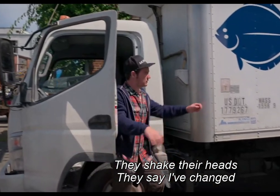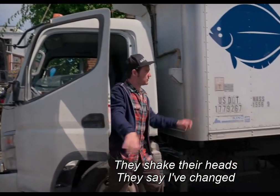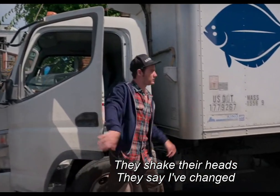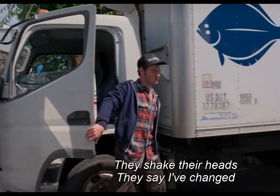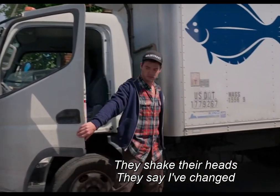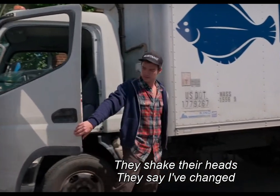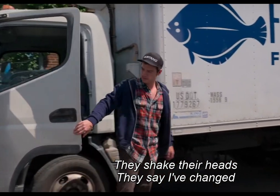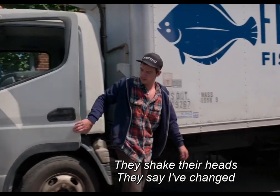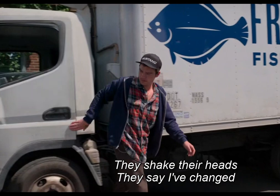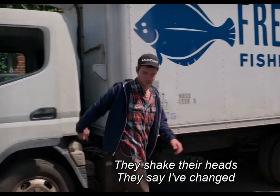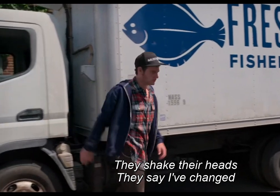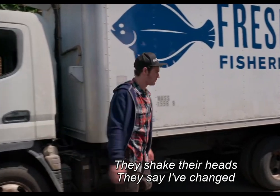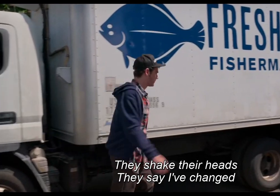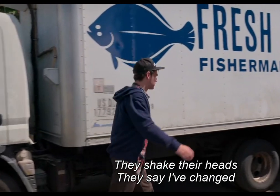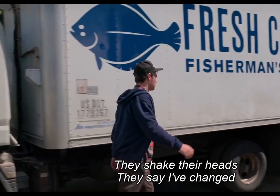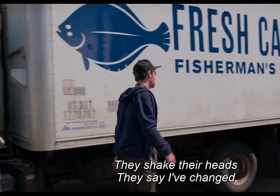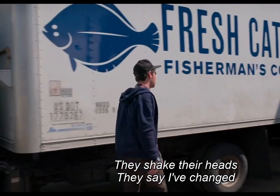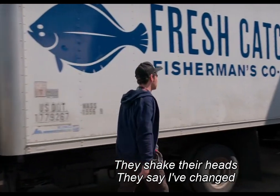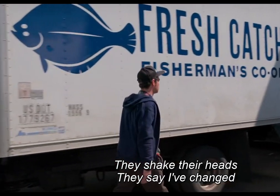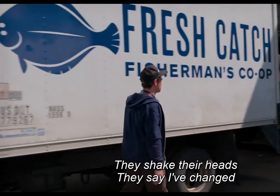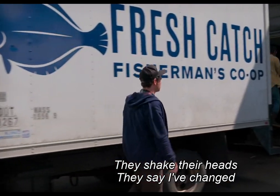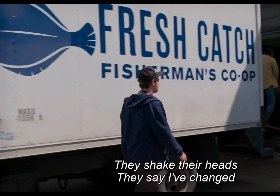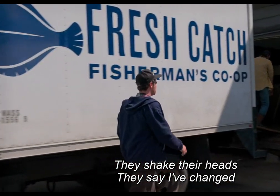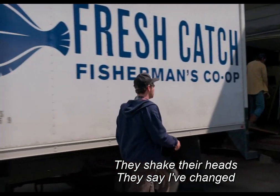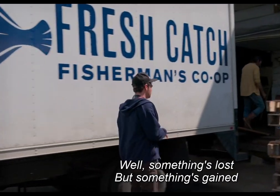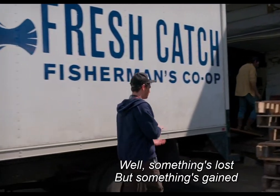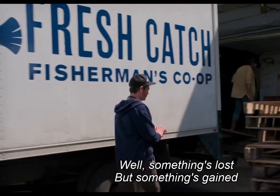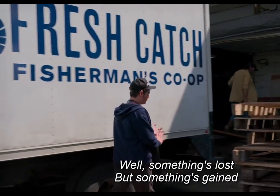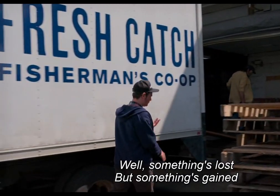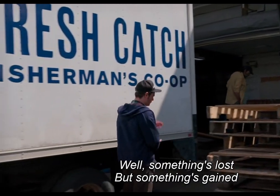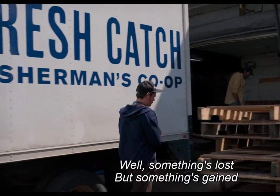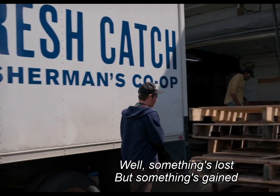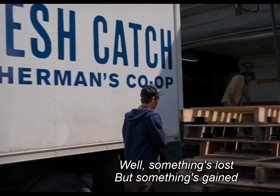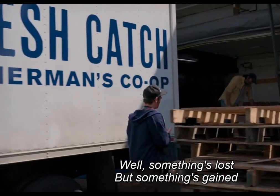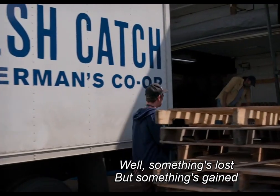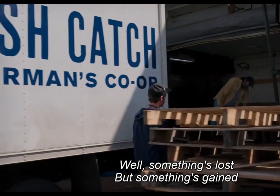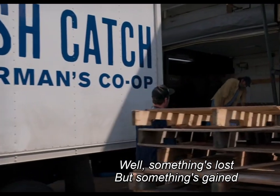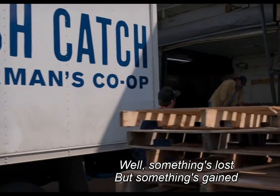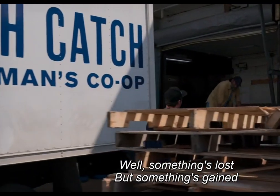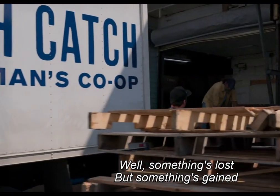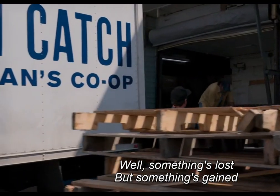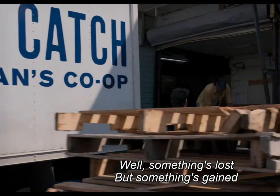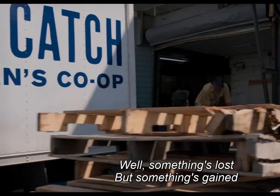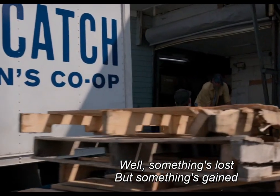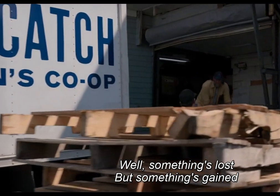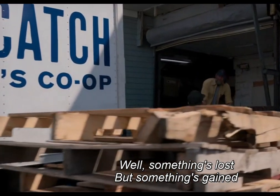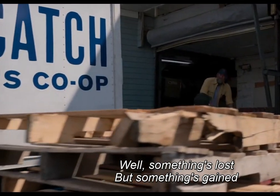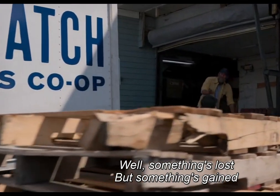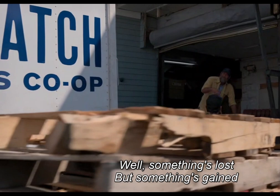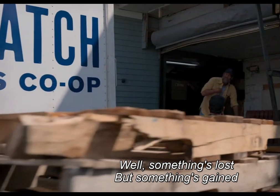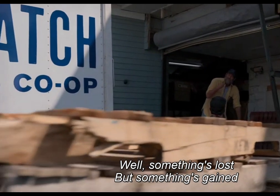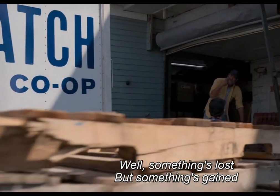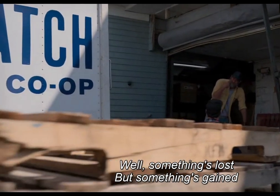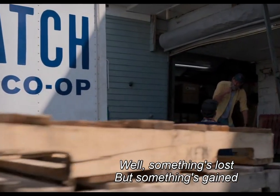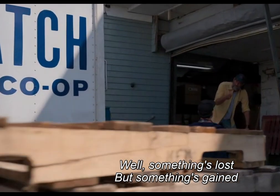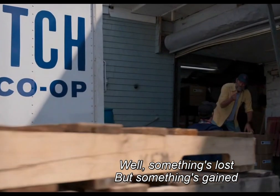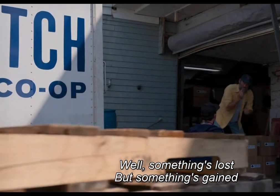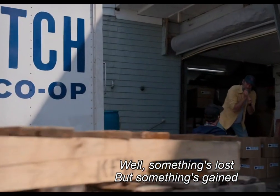say I've changed Well something's lost Well something's something's